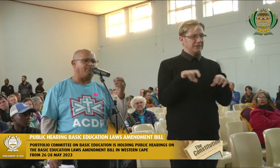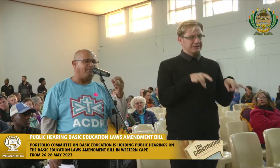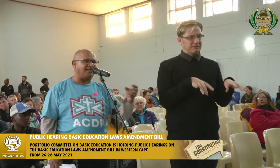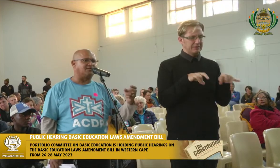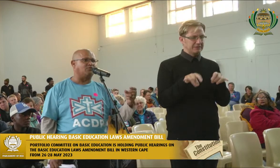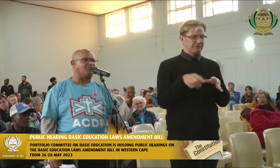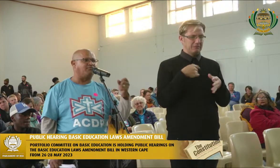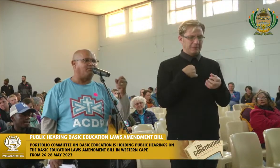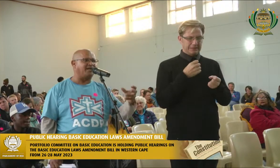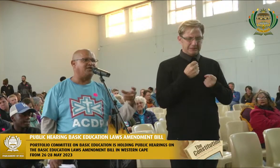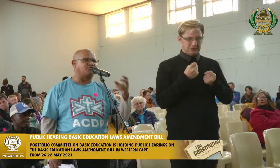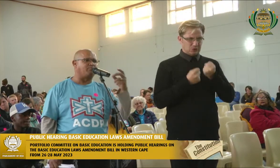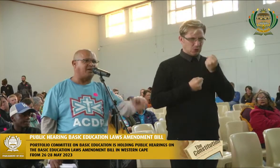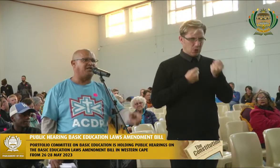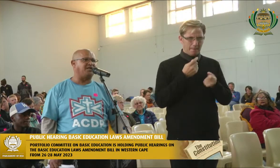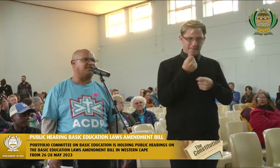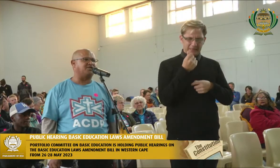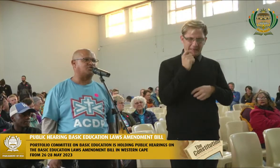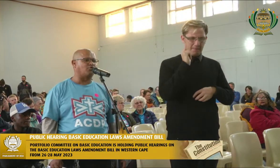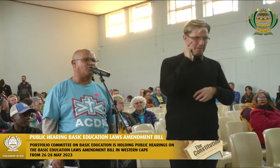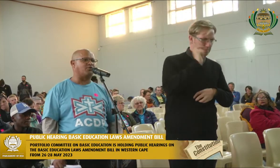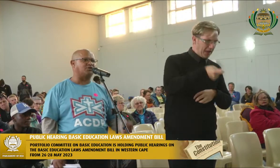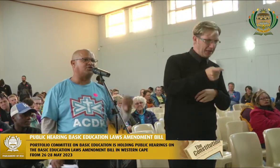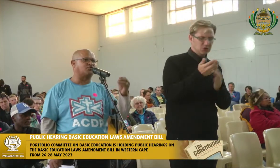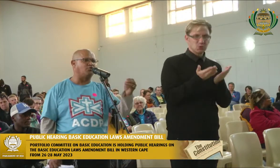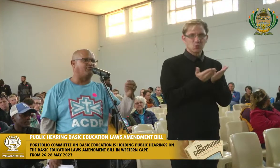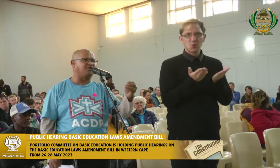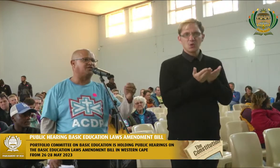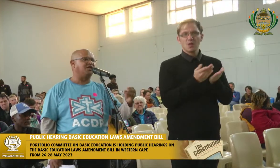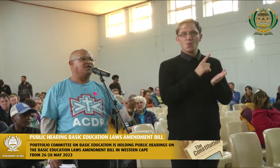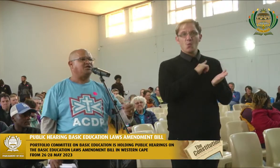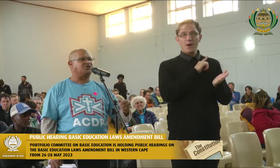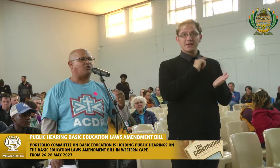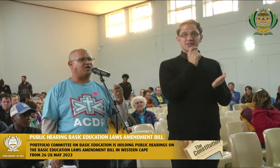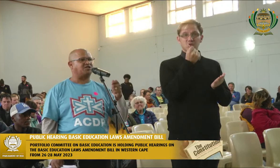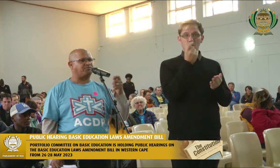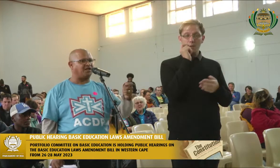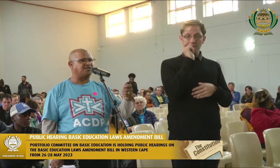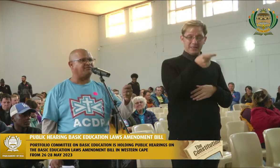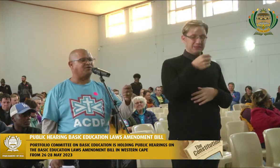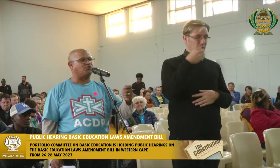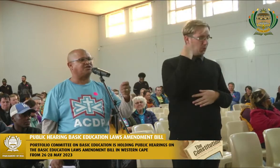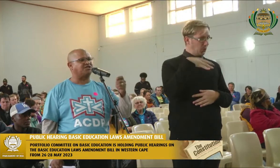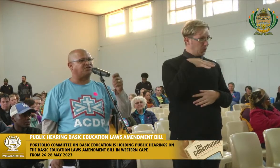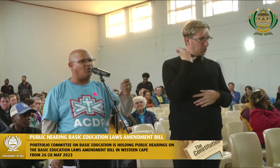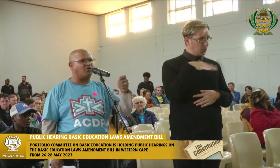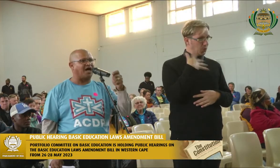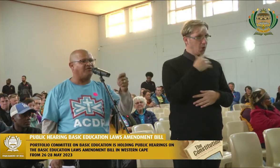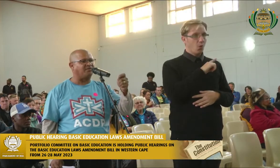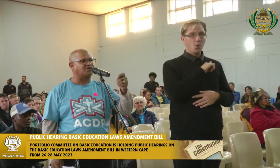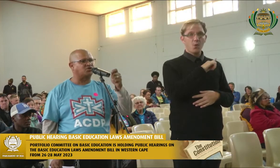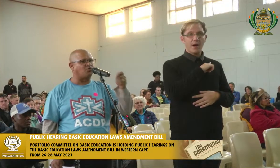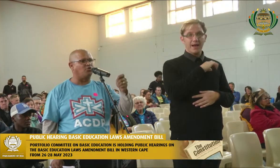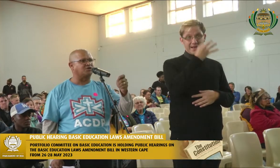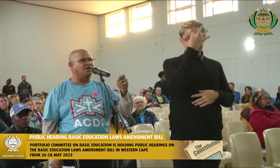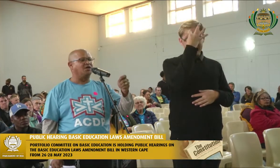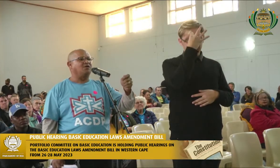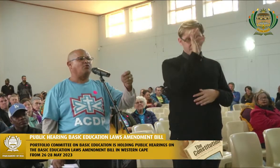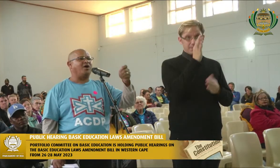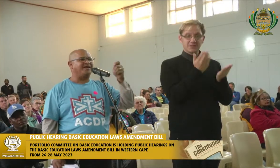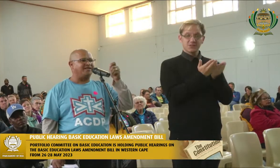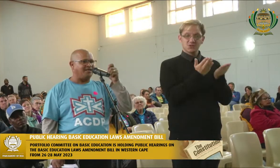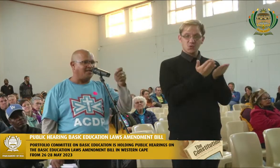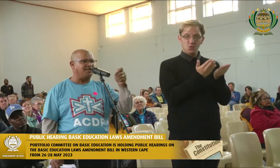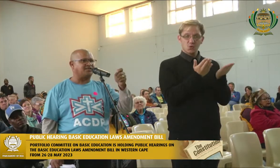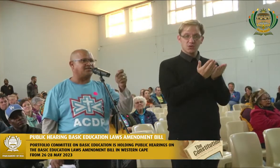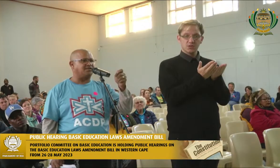to battle with money to pay at that school because the school fees is so expensive, because there's no government schools